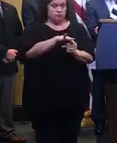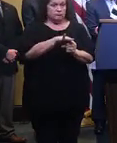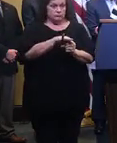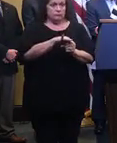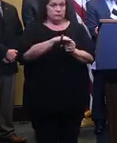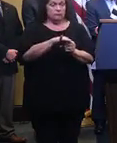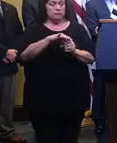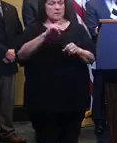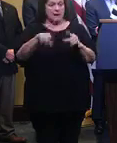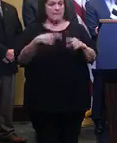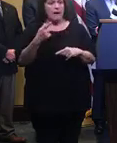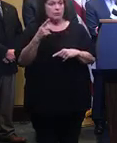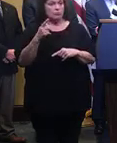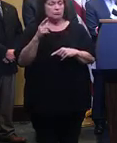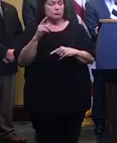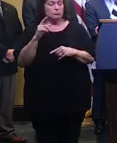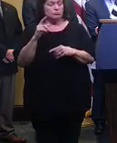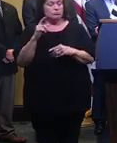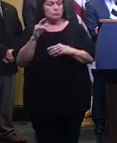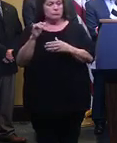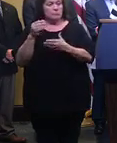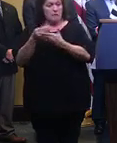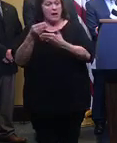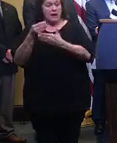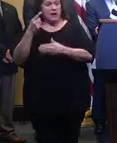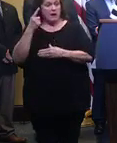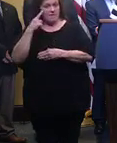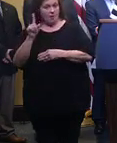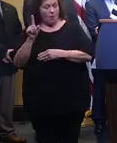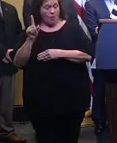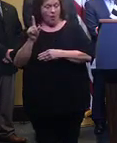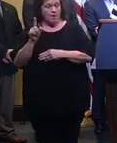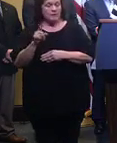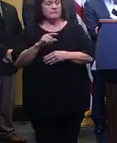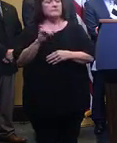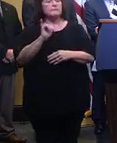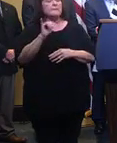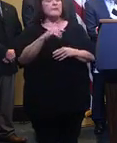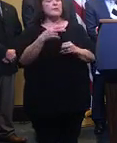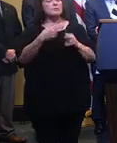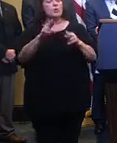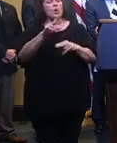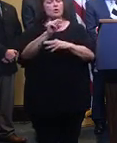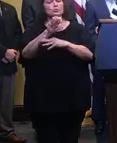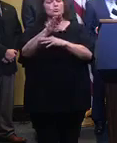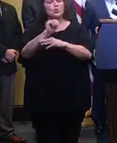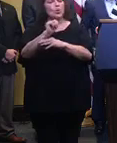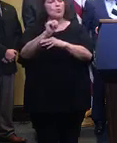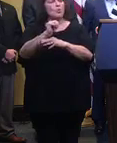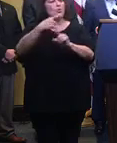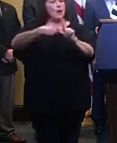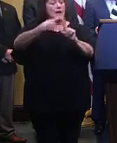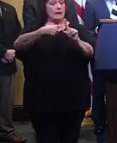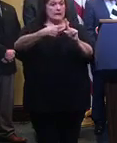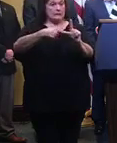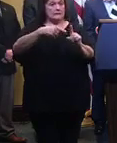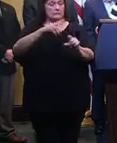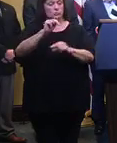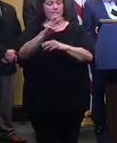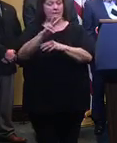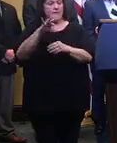about this in my opening comments. The short-term rental ballot initiative that's there, November, is